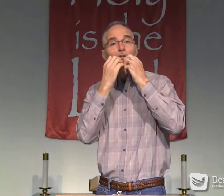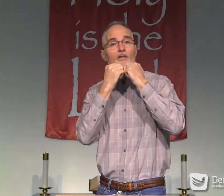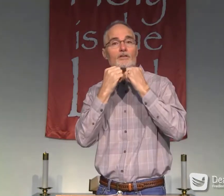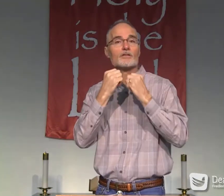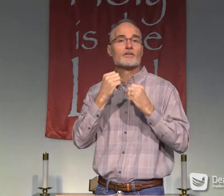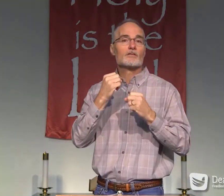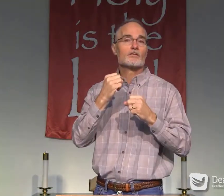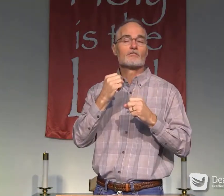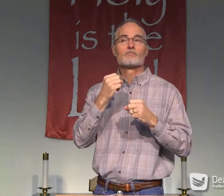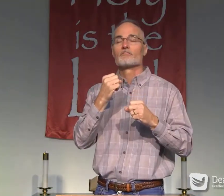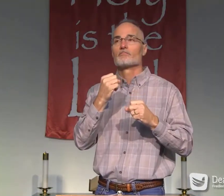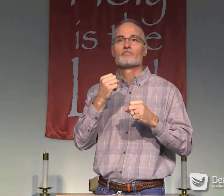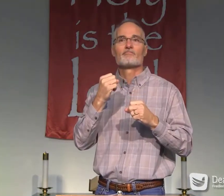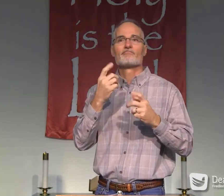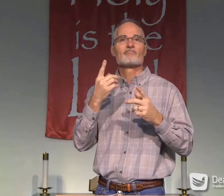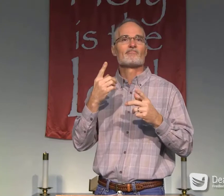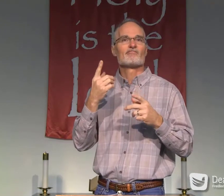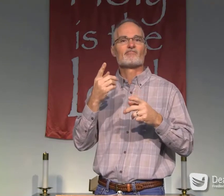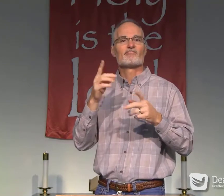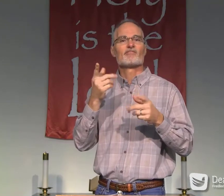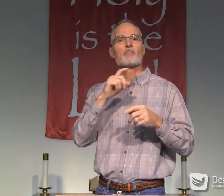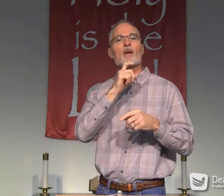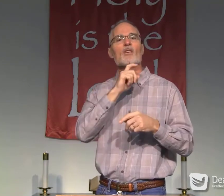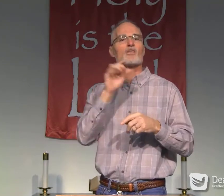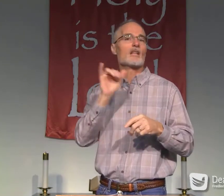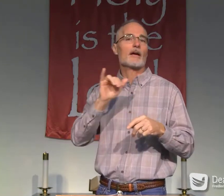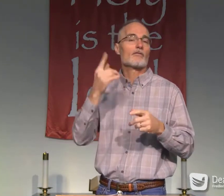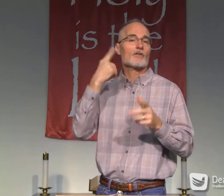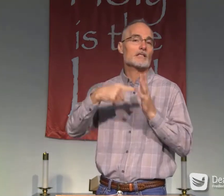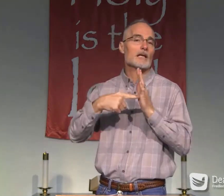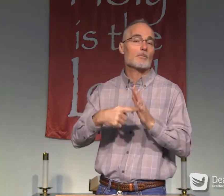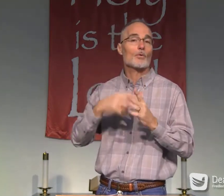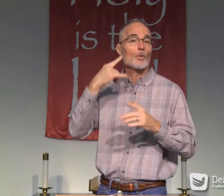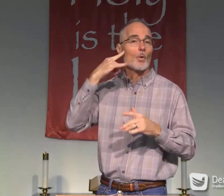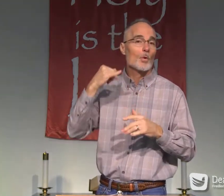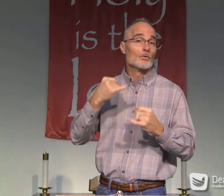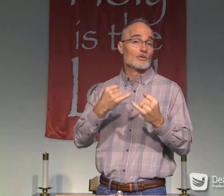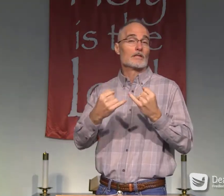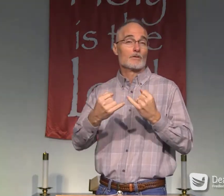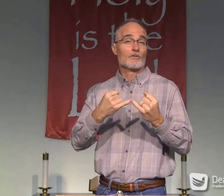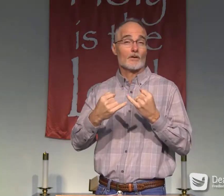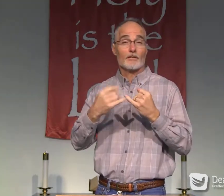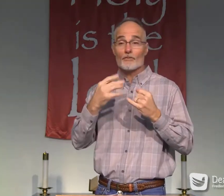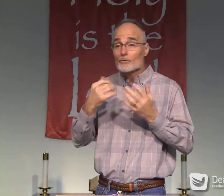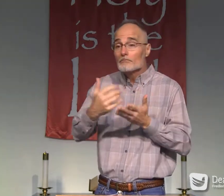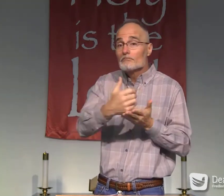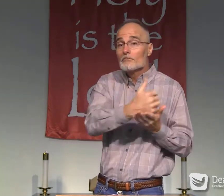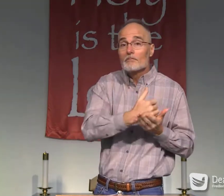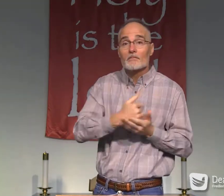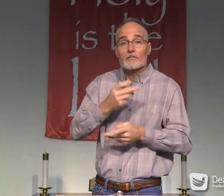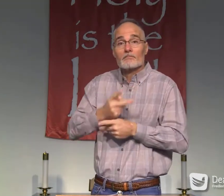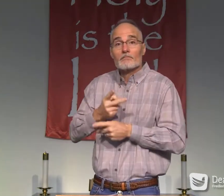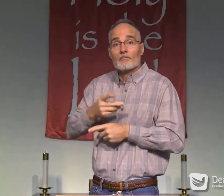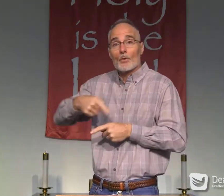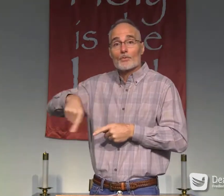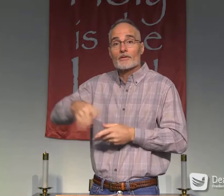The second was food. And then lastly, it was through precious metals. So gold and silver. If